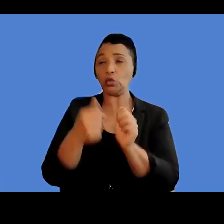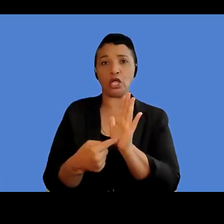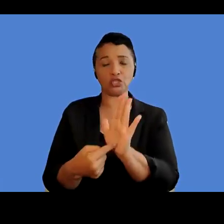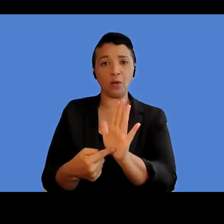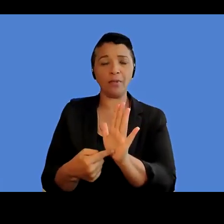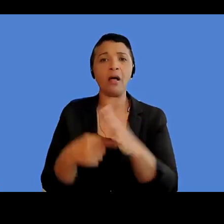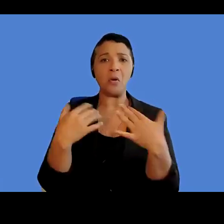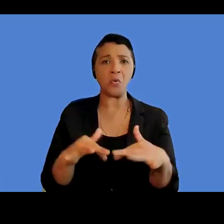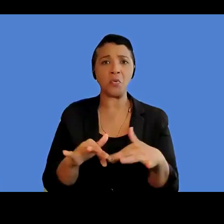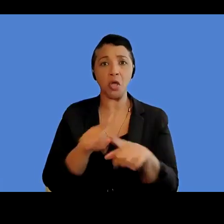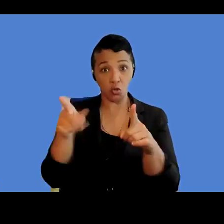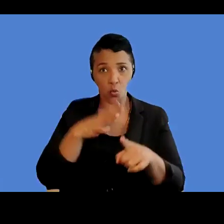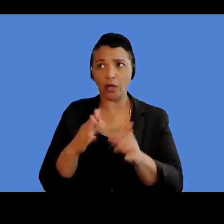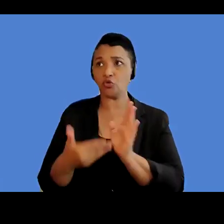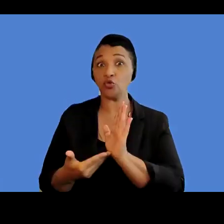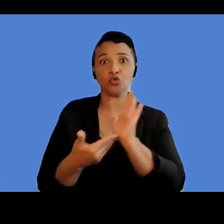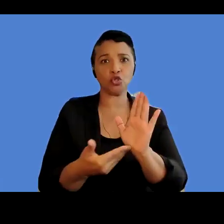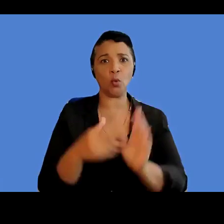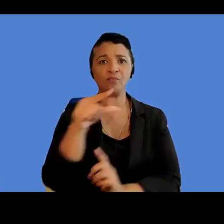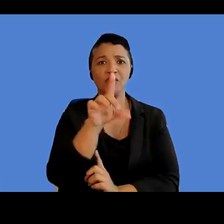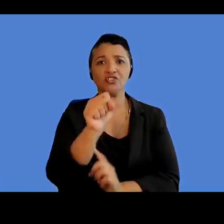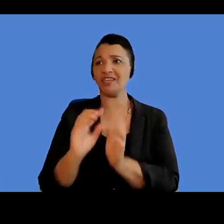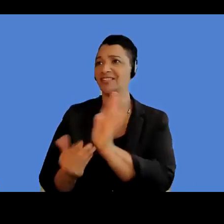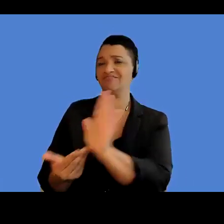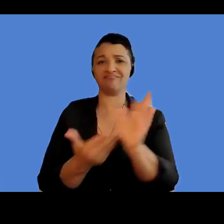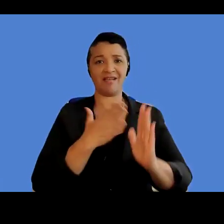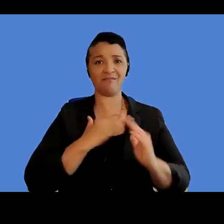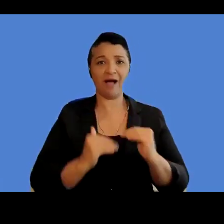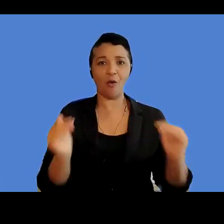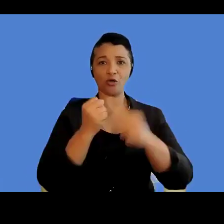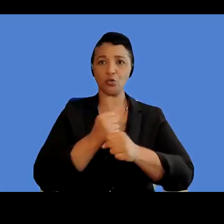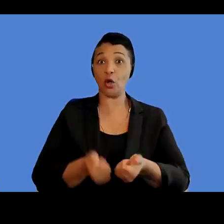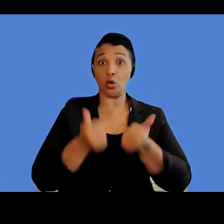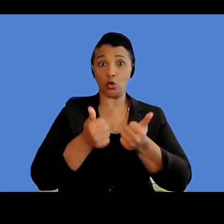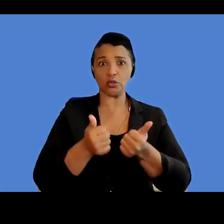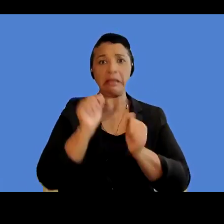be shown during the Global Disability Summit.